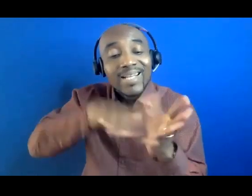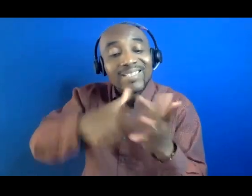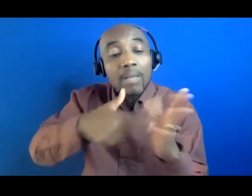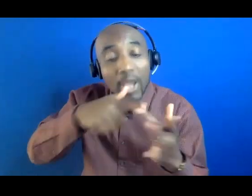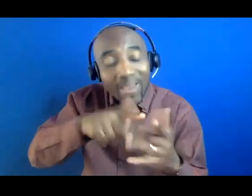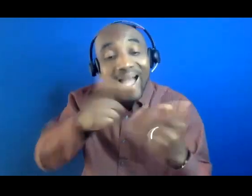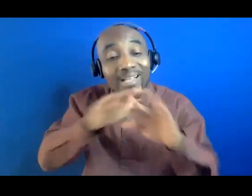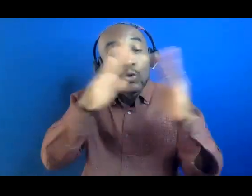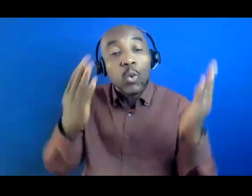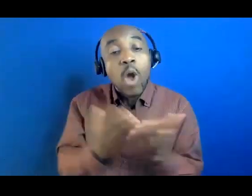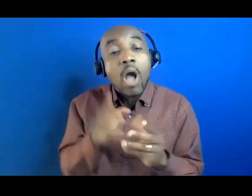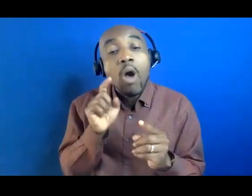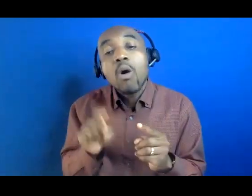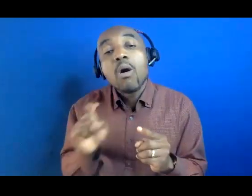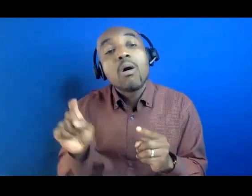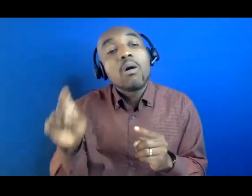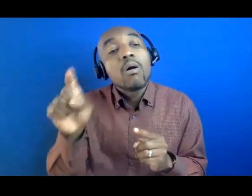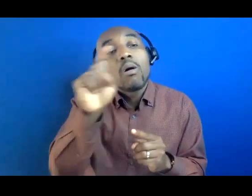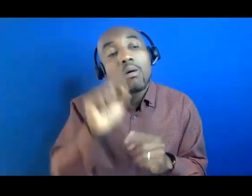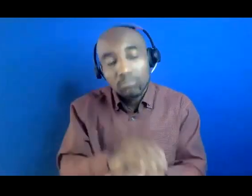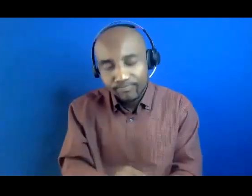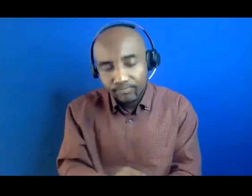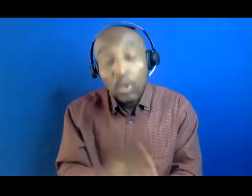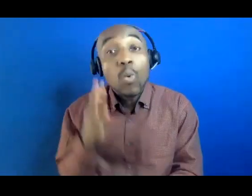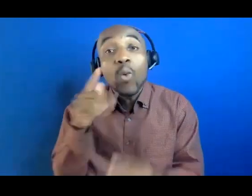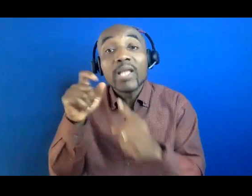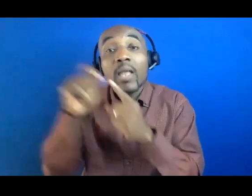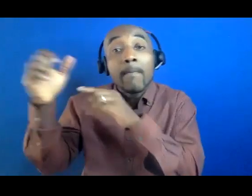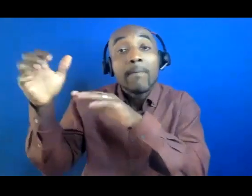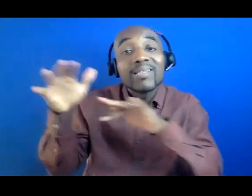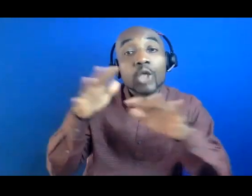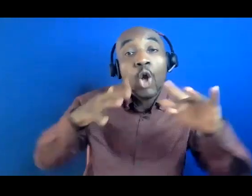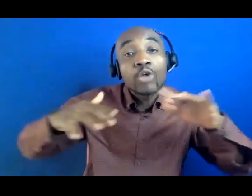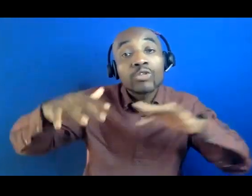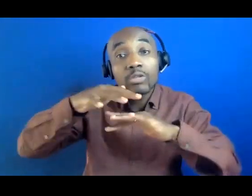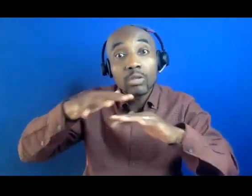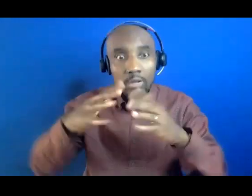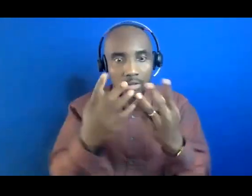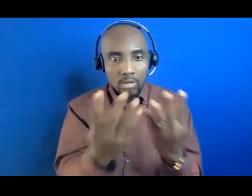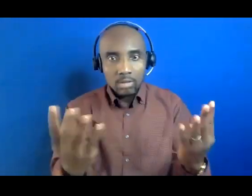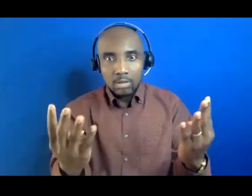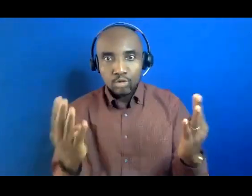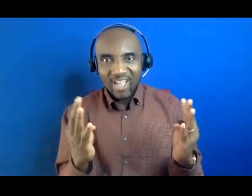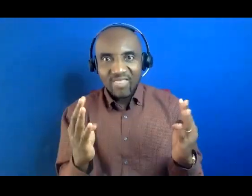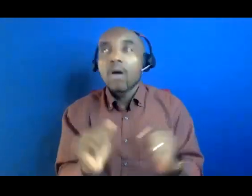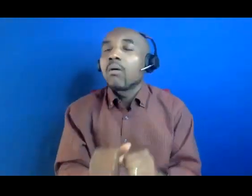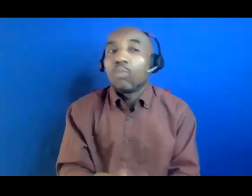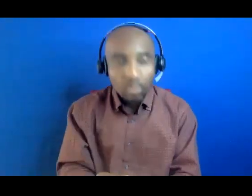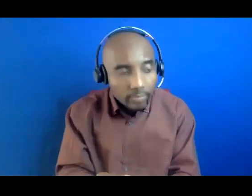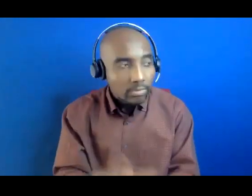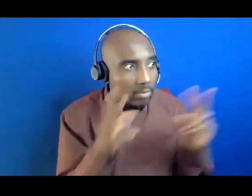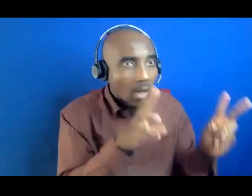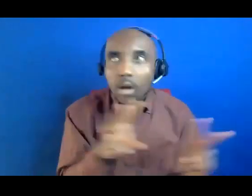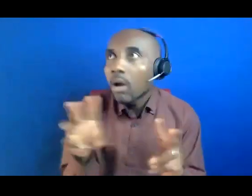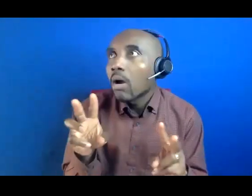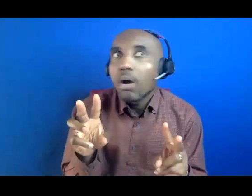earth." When the day of Pentecost came, they were all together in one place. Suddenly, a sound like the